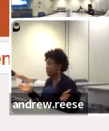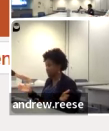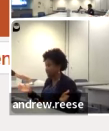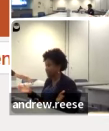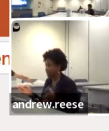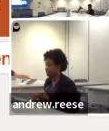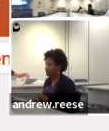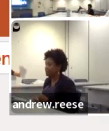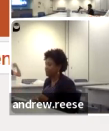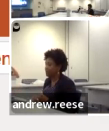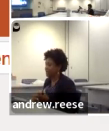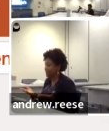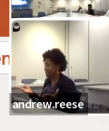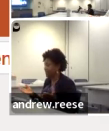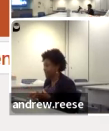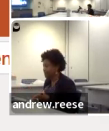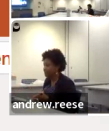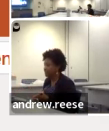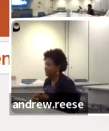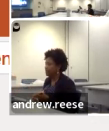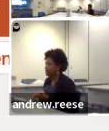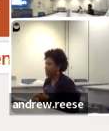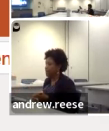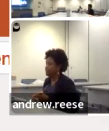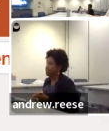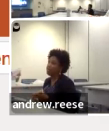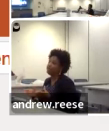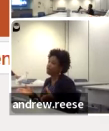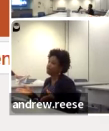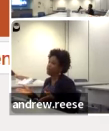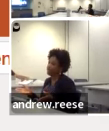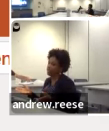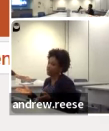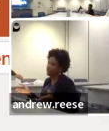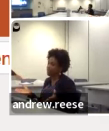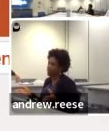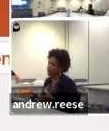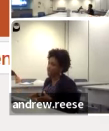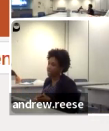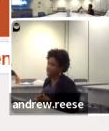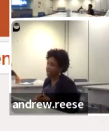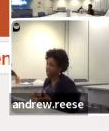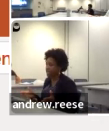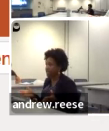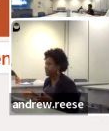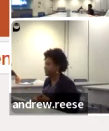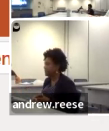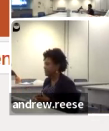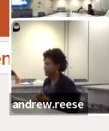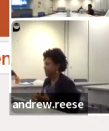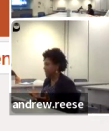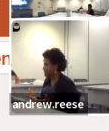somebody supported under the DDA, maybe involved in their program like